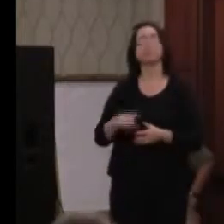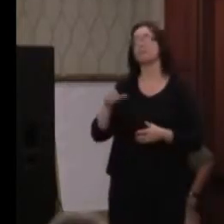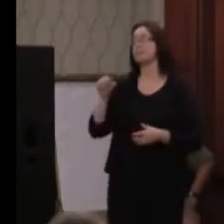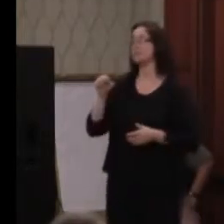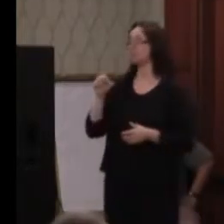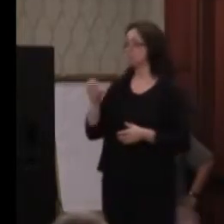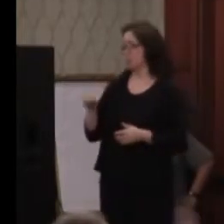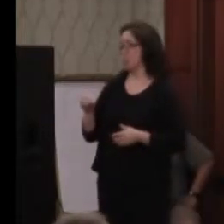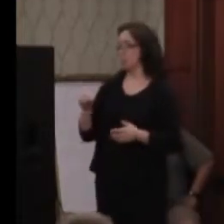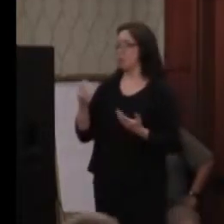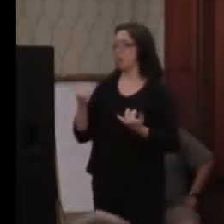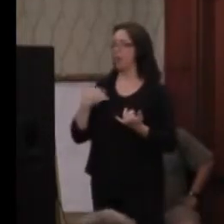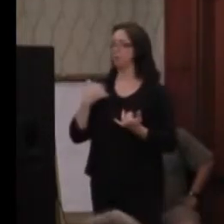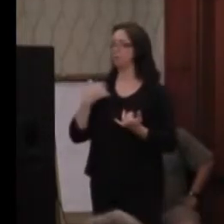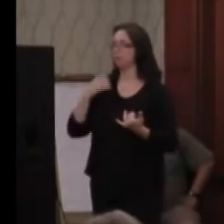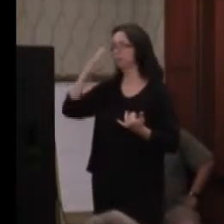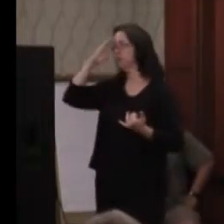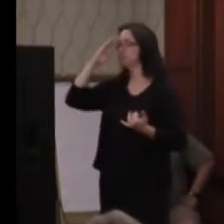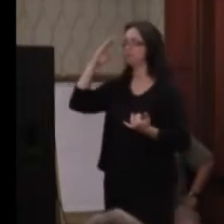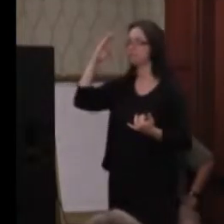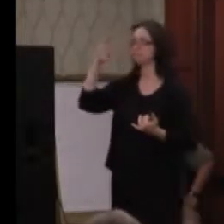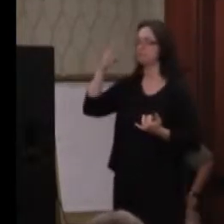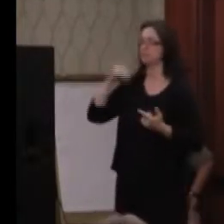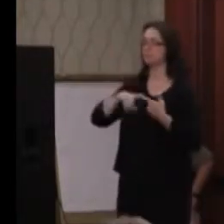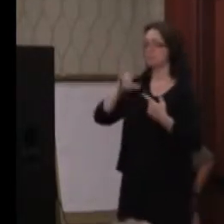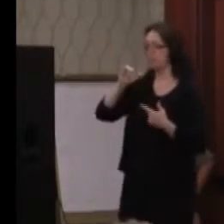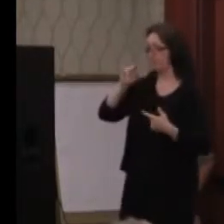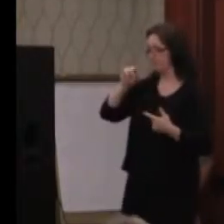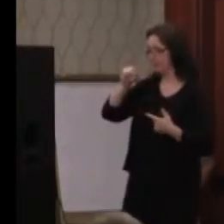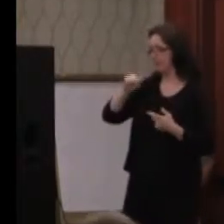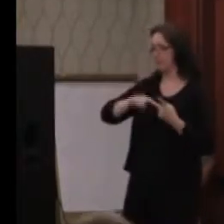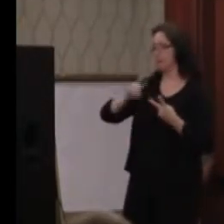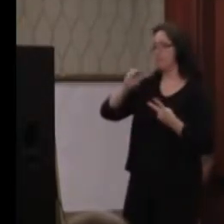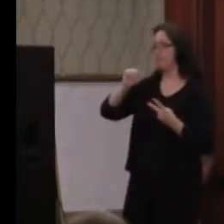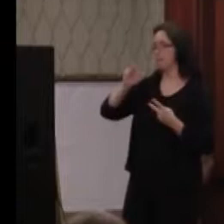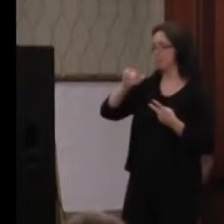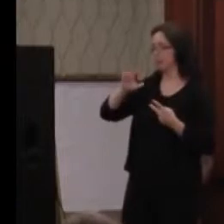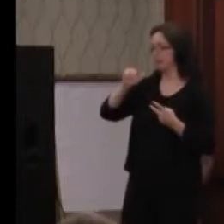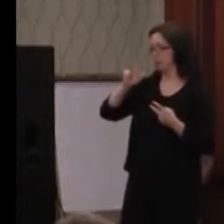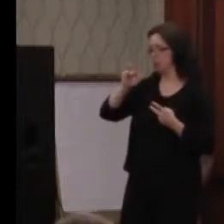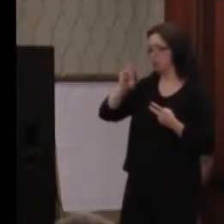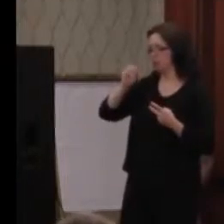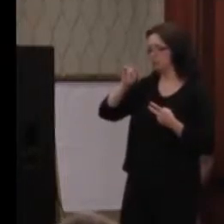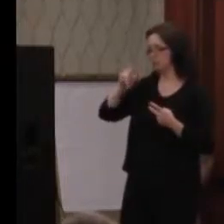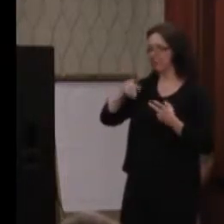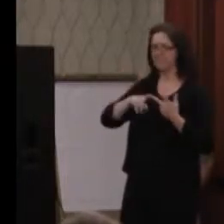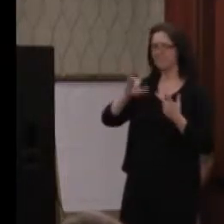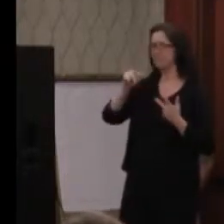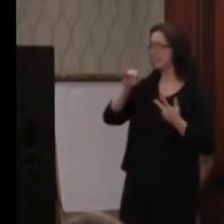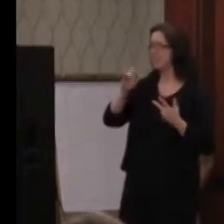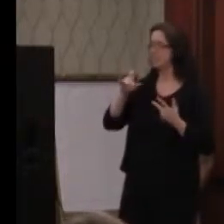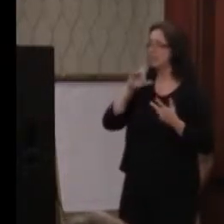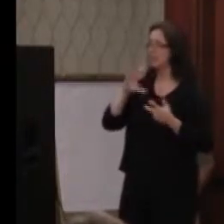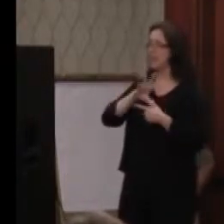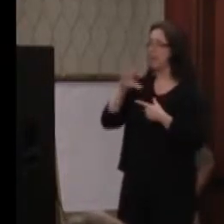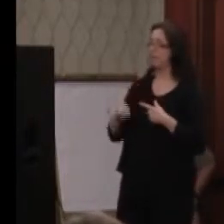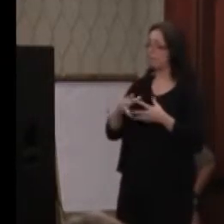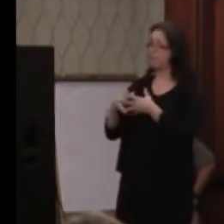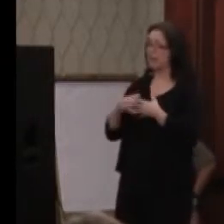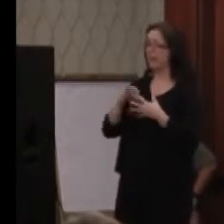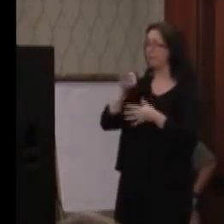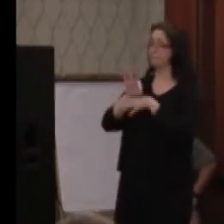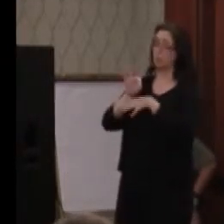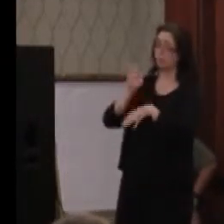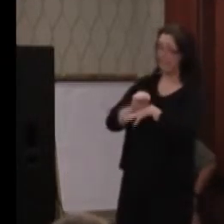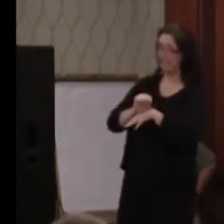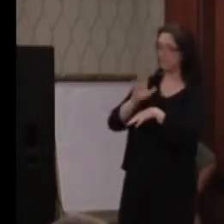I'd like to give that shout out to Linda, to Mary Carter Smith, to Jackie, who put African-American folk tales from